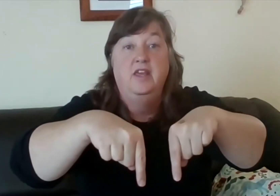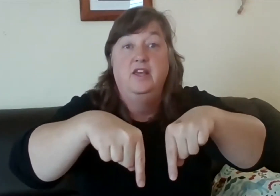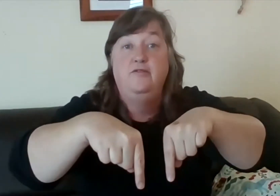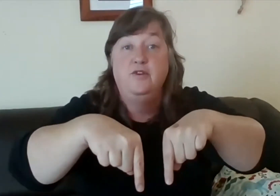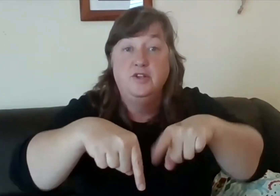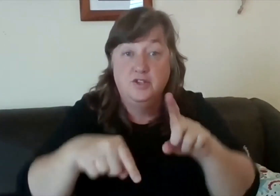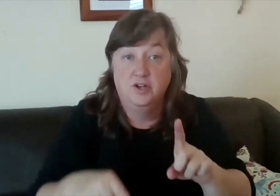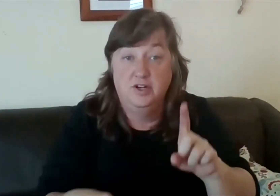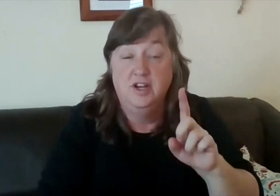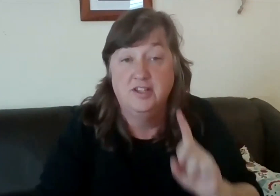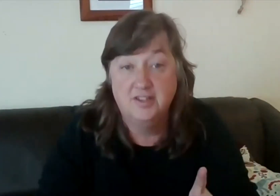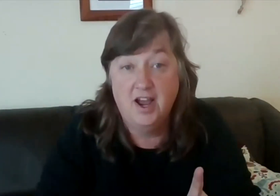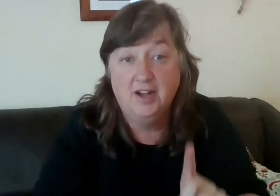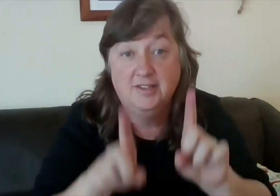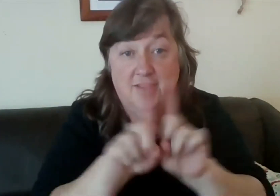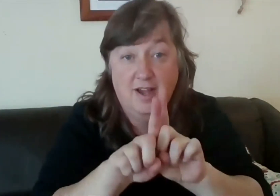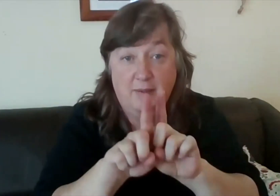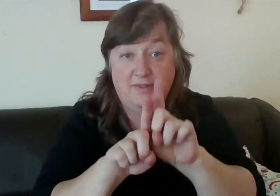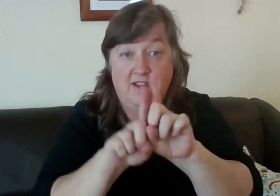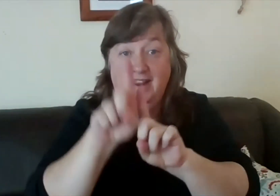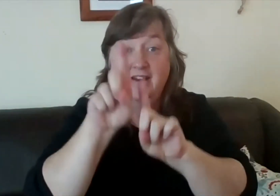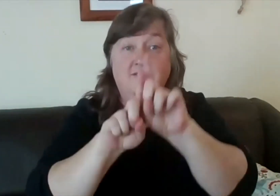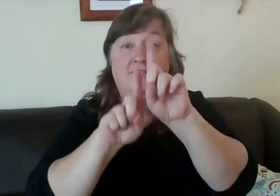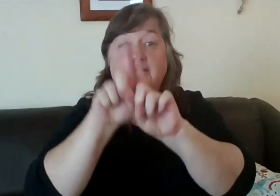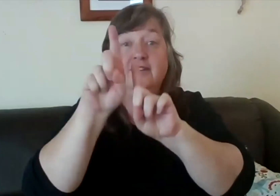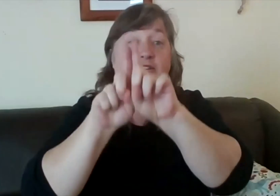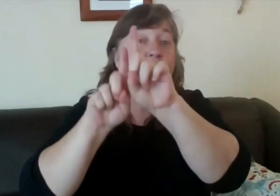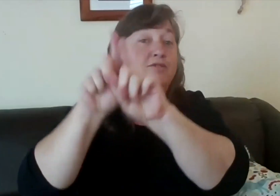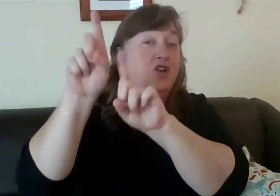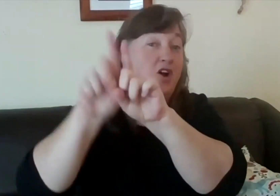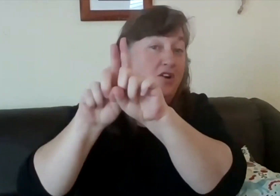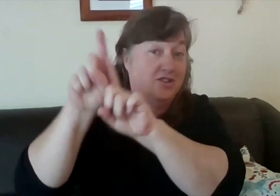If you were to turn socks upside down, you have stars.